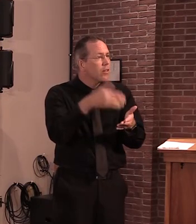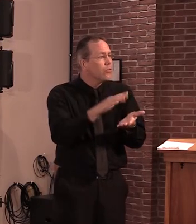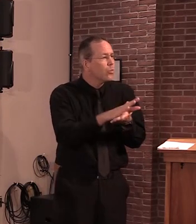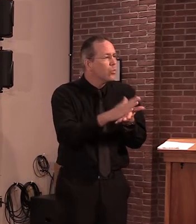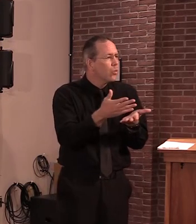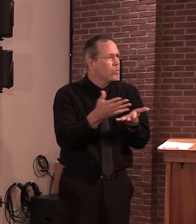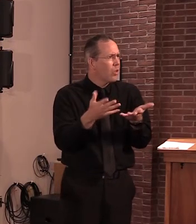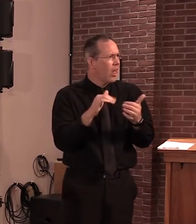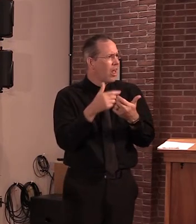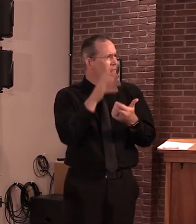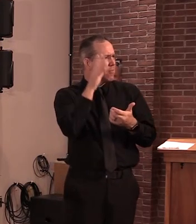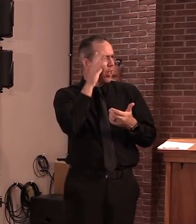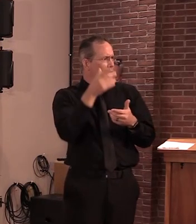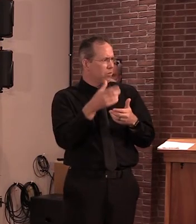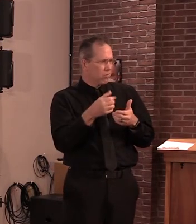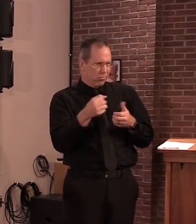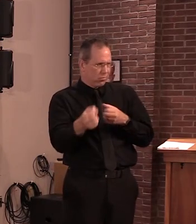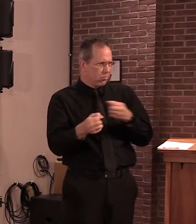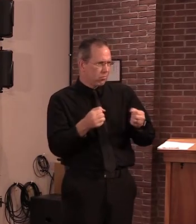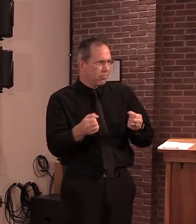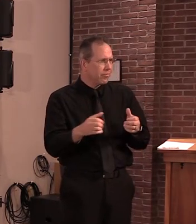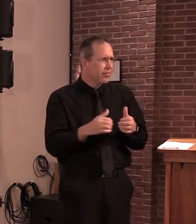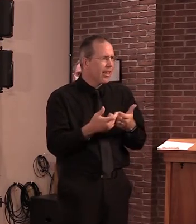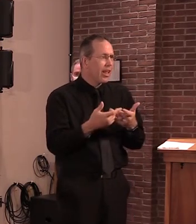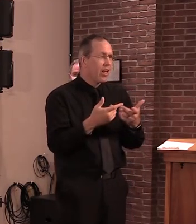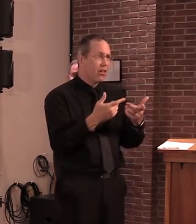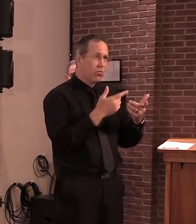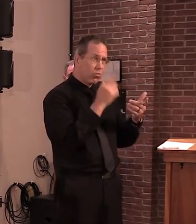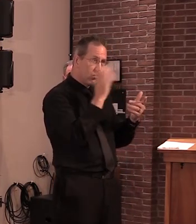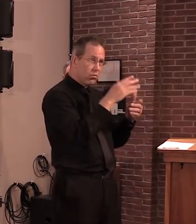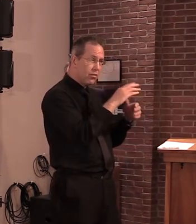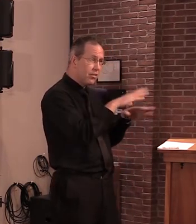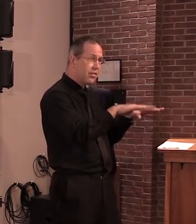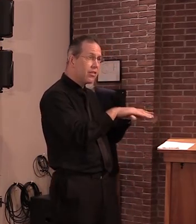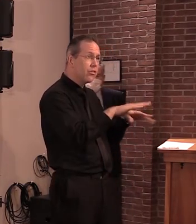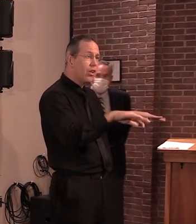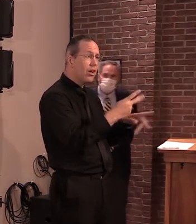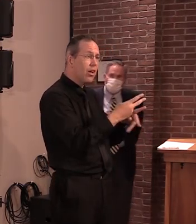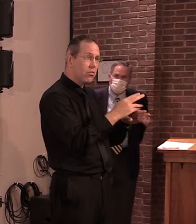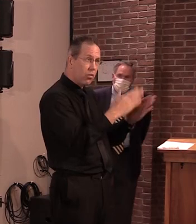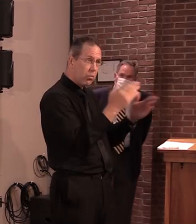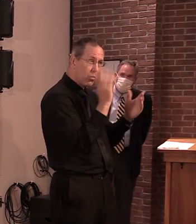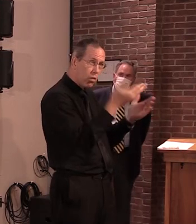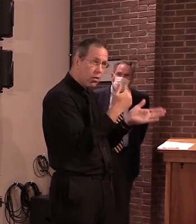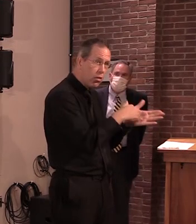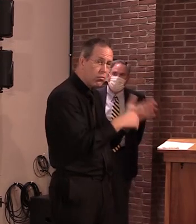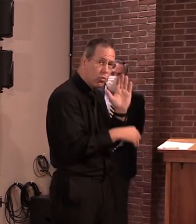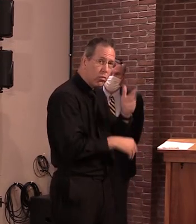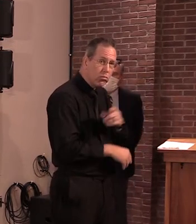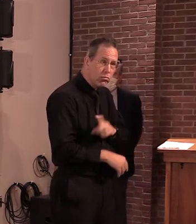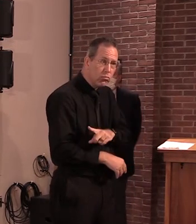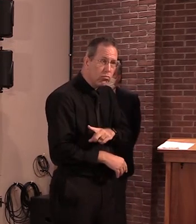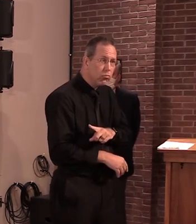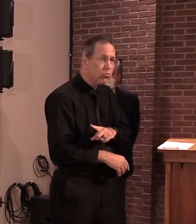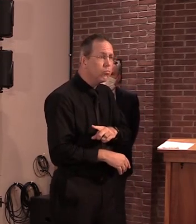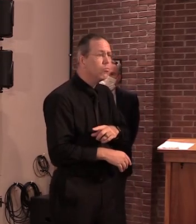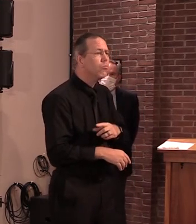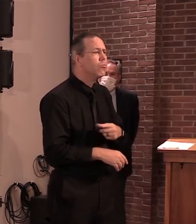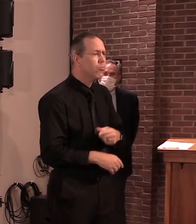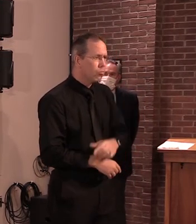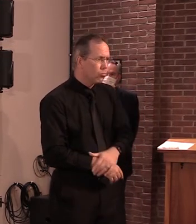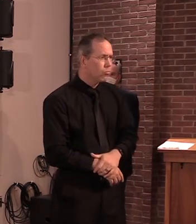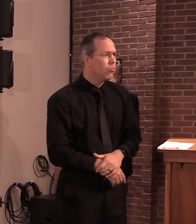I think I'll refer to Secretary French on this. I would add that, you know, we can look at it either